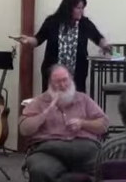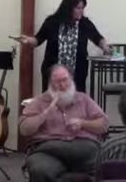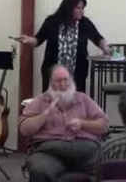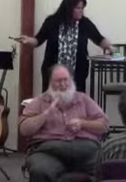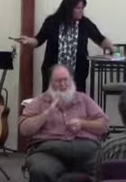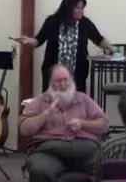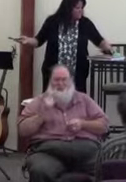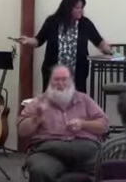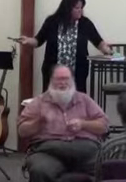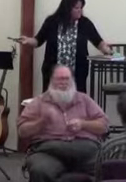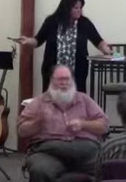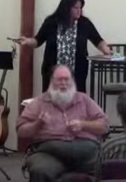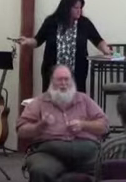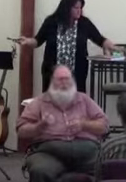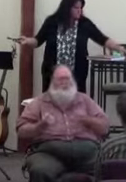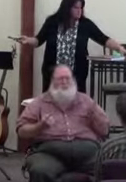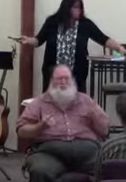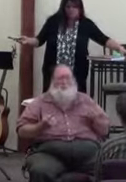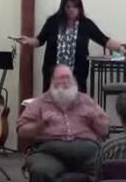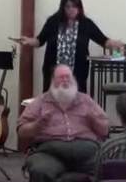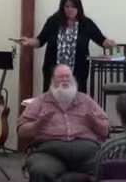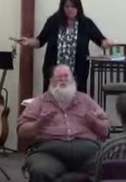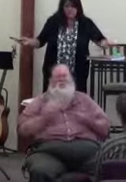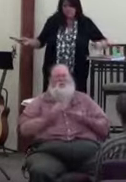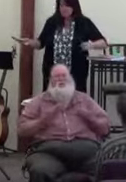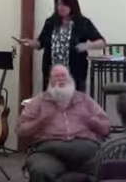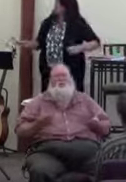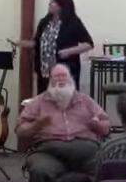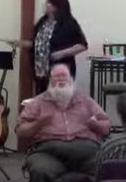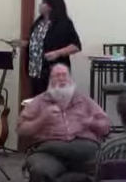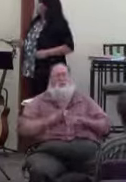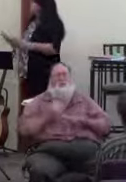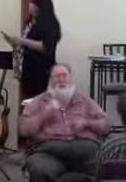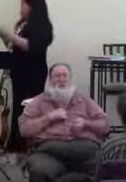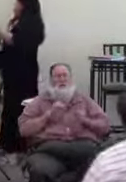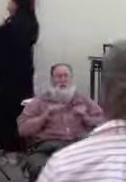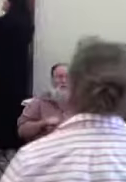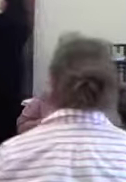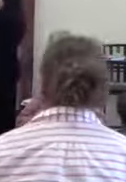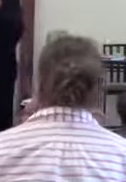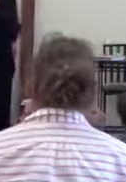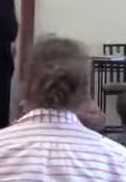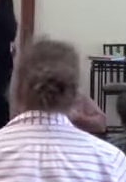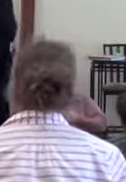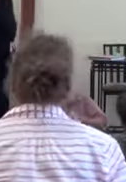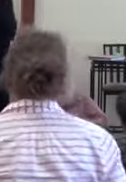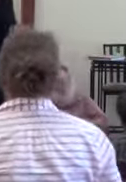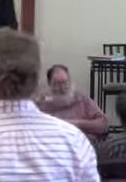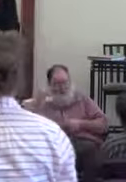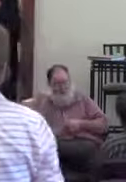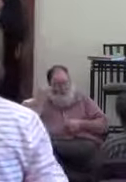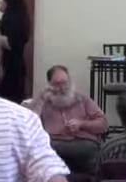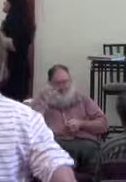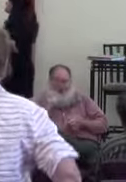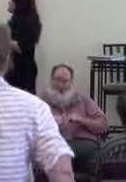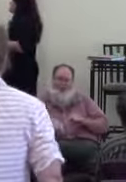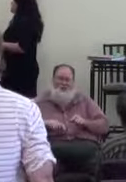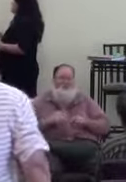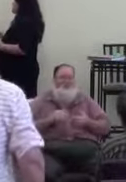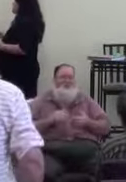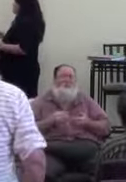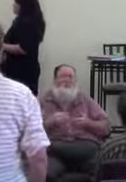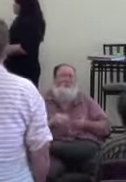are always, always so many good things that we praise God for. And if you can't find something in your heart